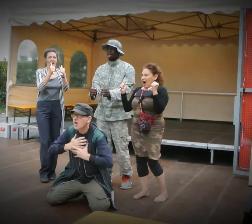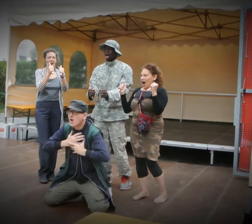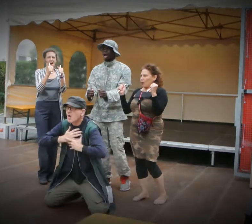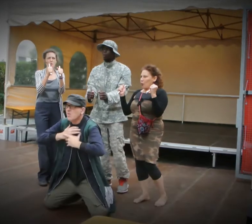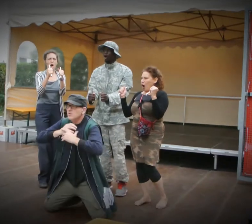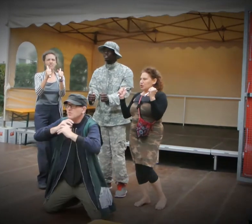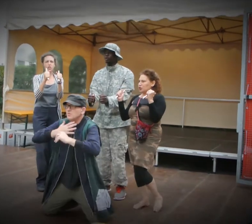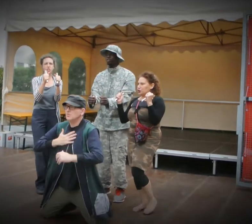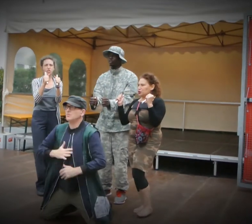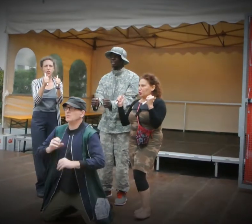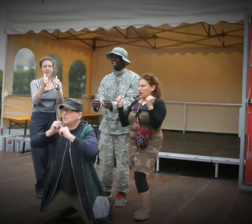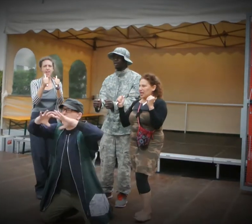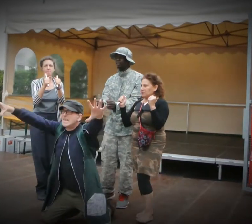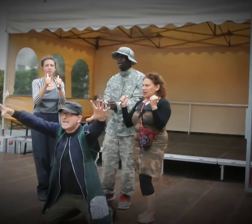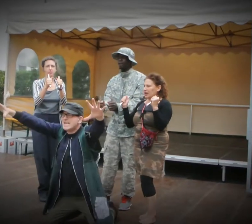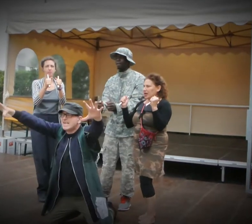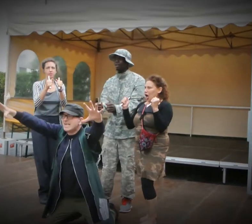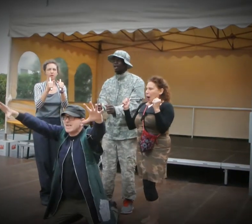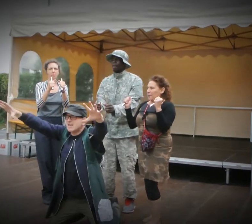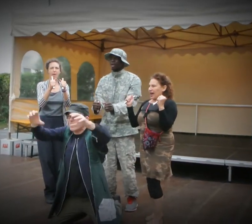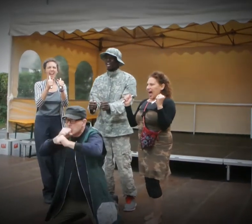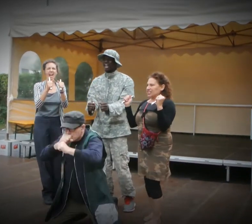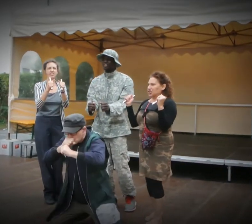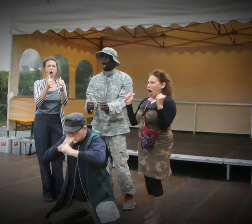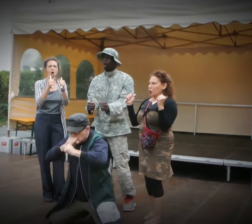I want to scream, but I don't.